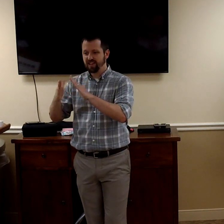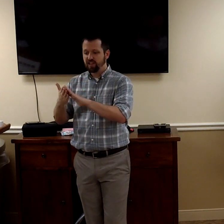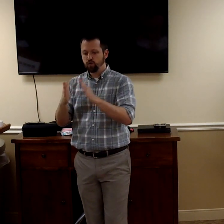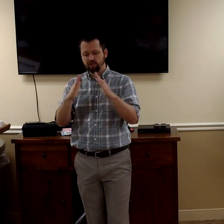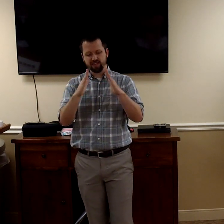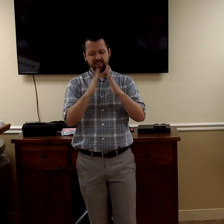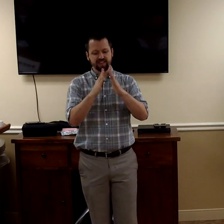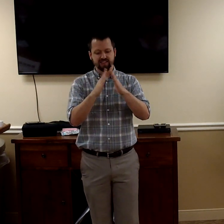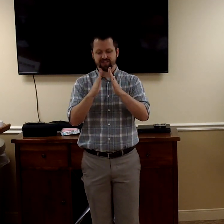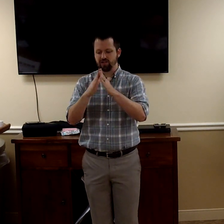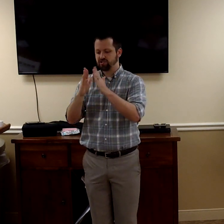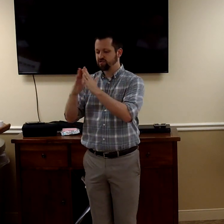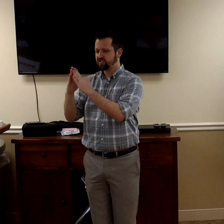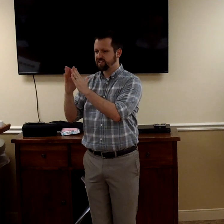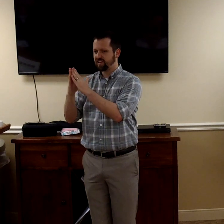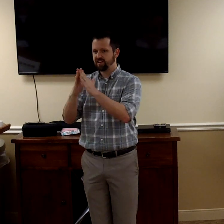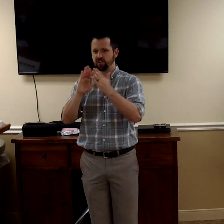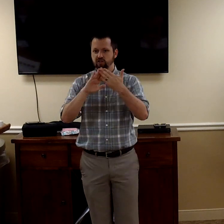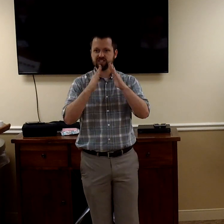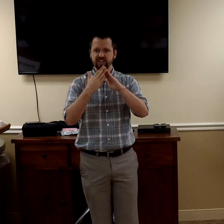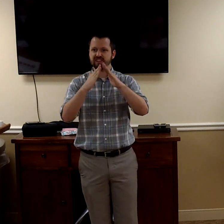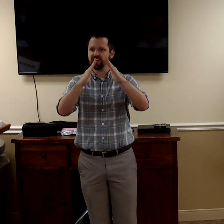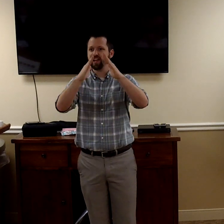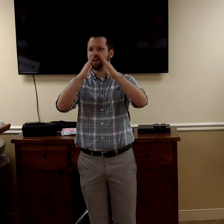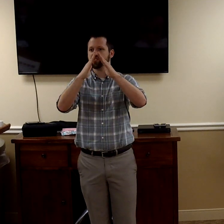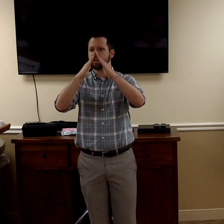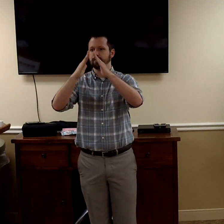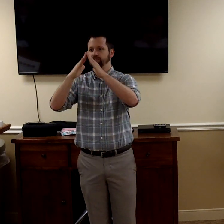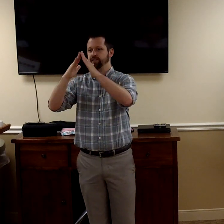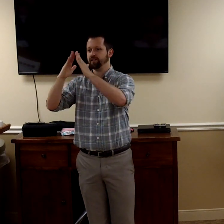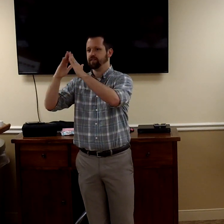You will see it like this also. City or city. Think housetops.